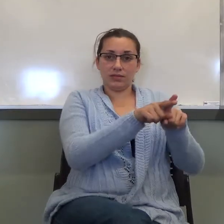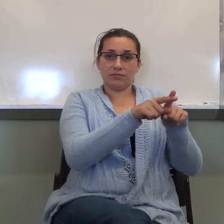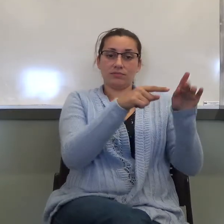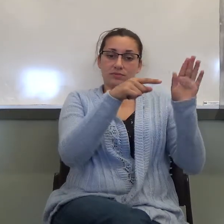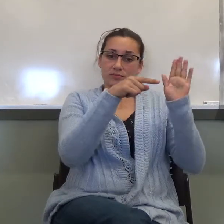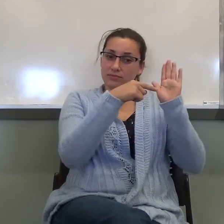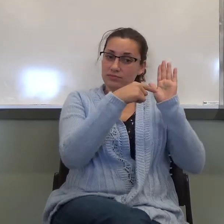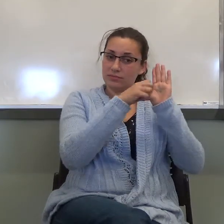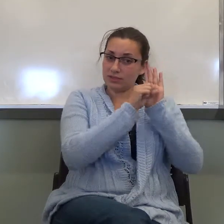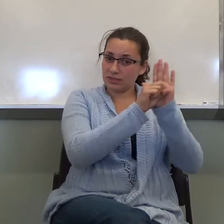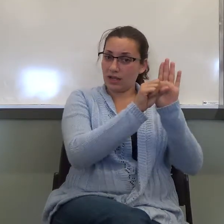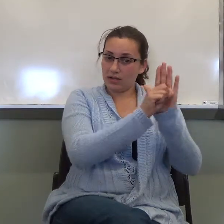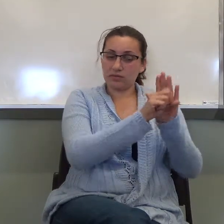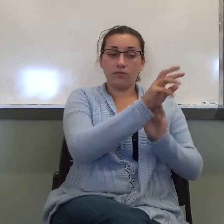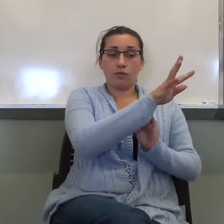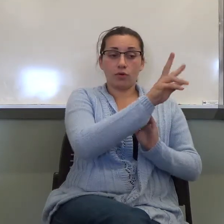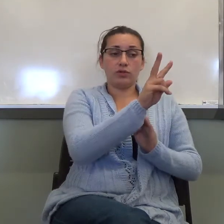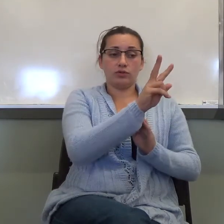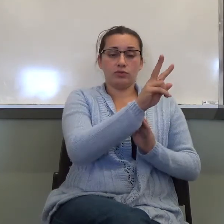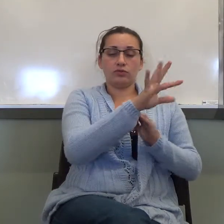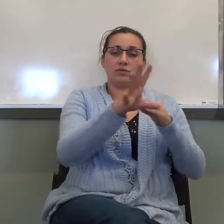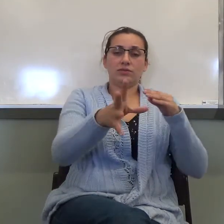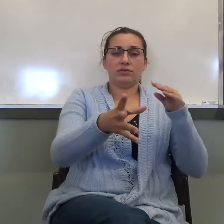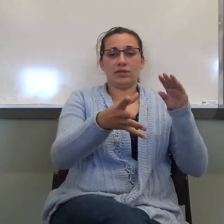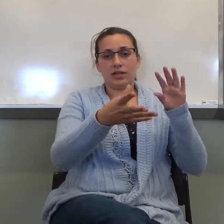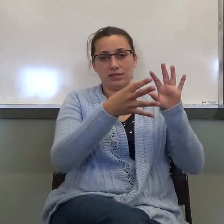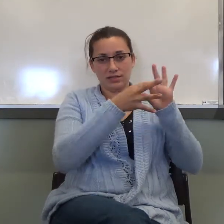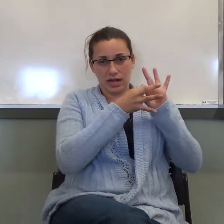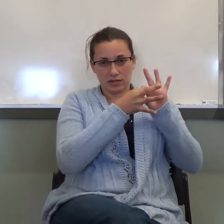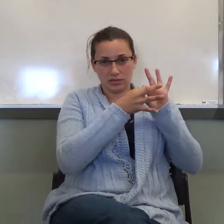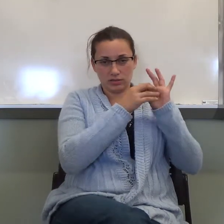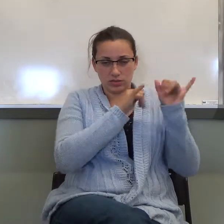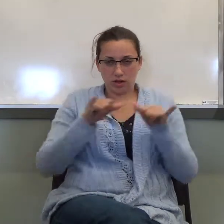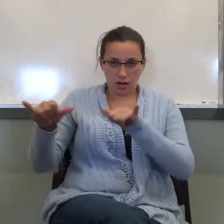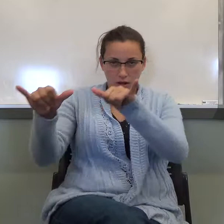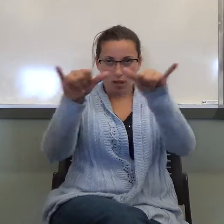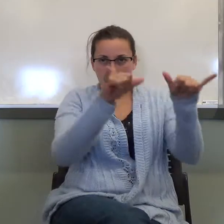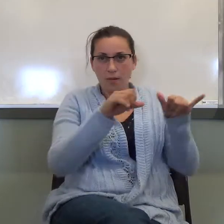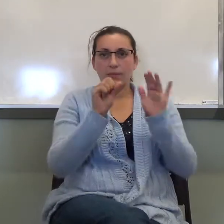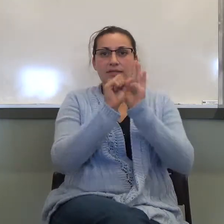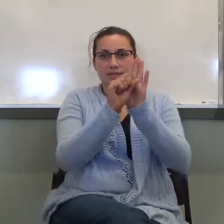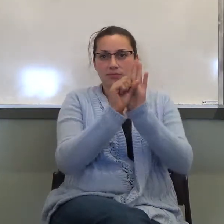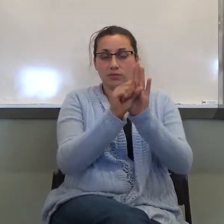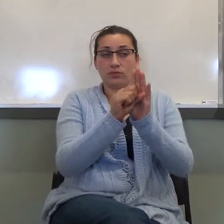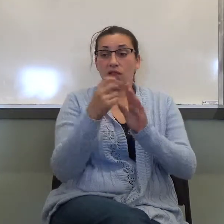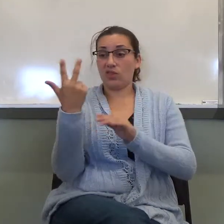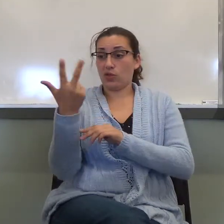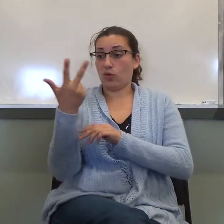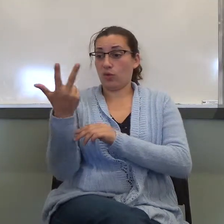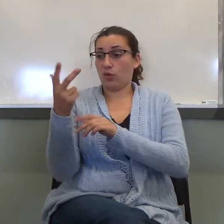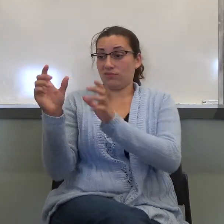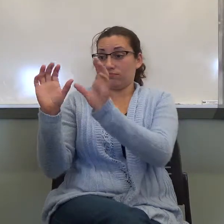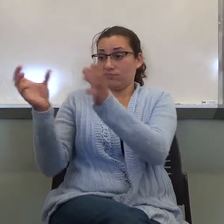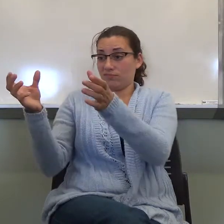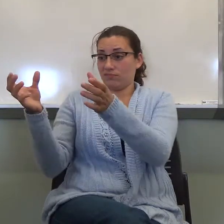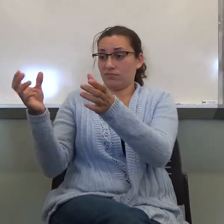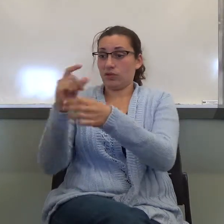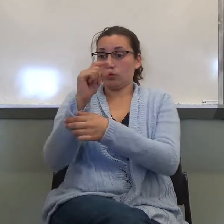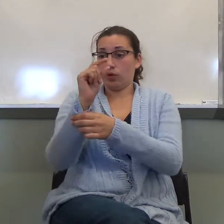42, attach the common sign. Now these three together, that's going to give you 20, 30, and